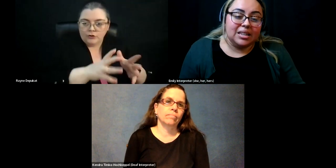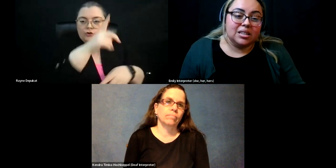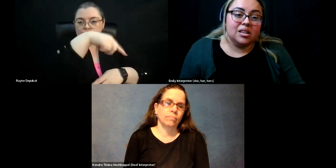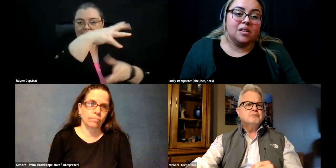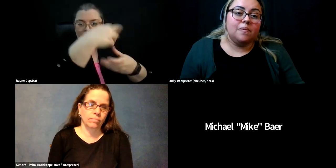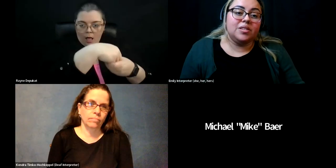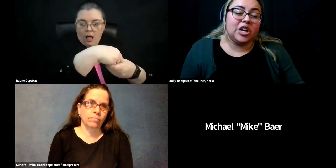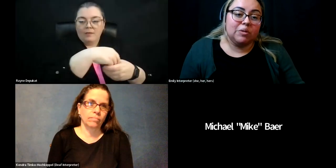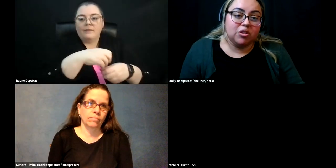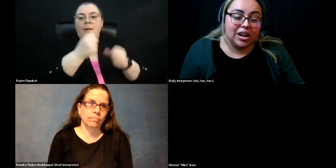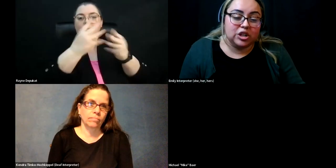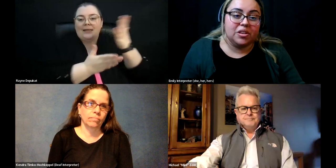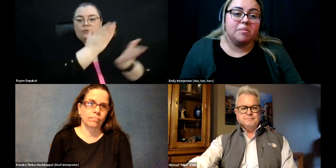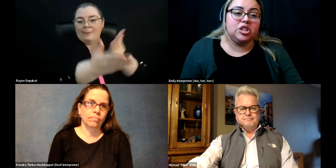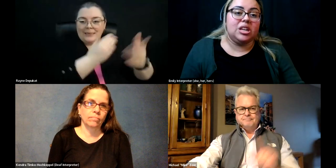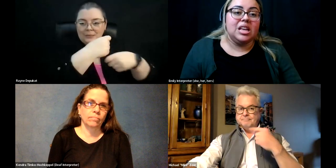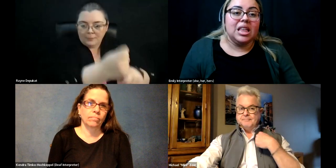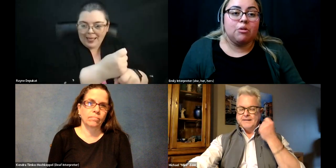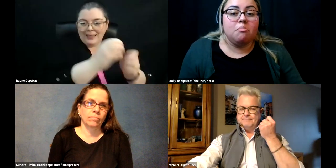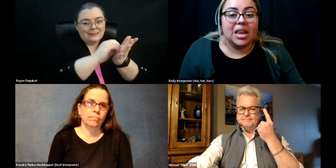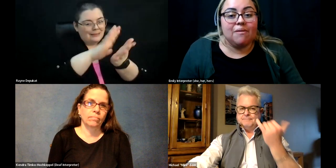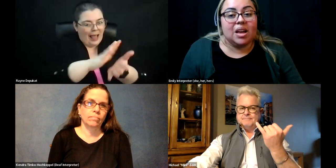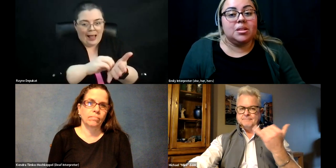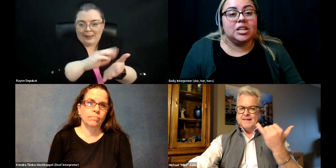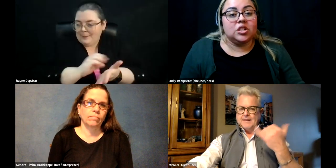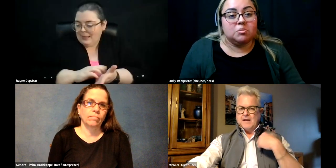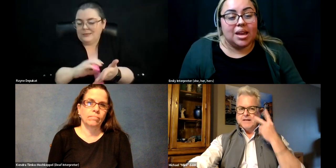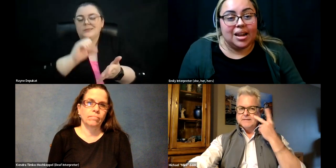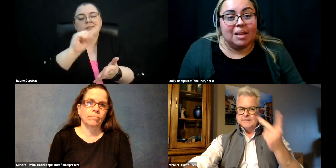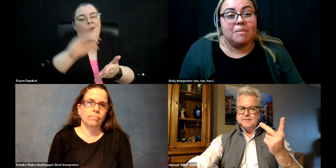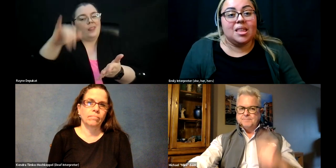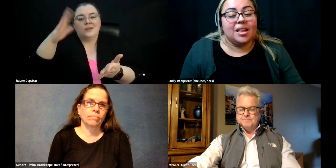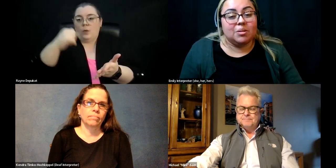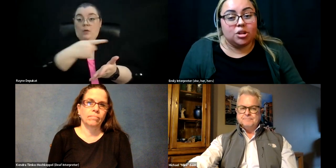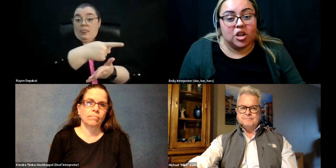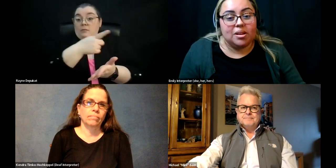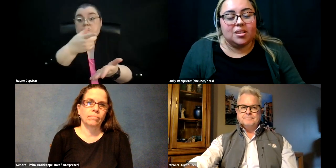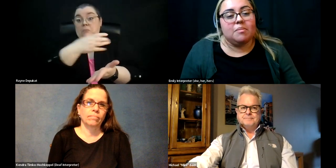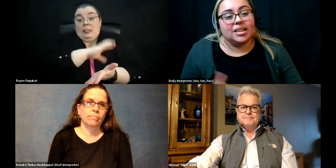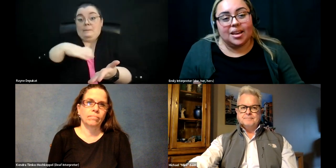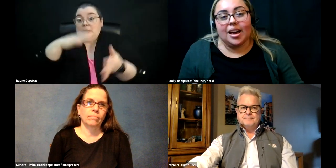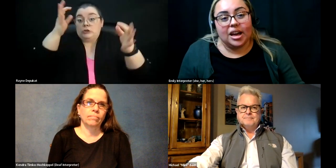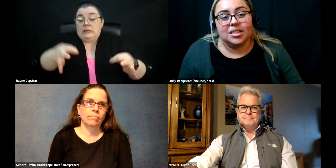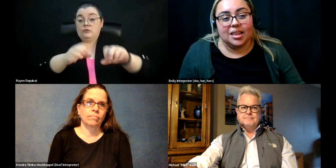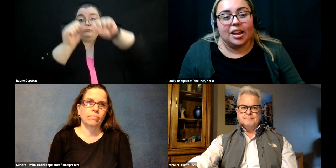and the executive director of the commission. There were many recommendations made and many things that were documented. And Mike saying, I see that, I